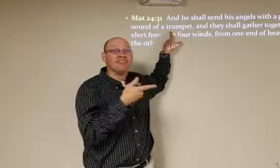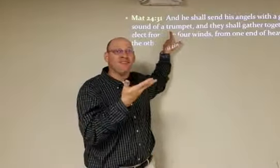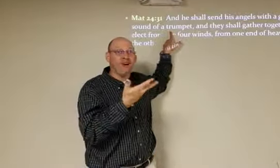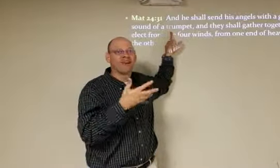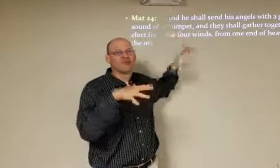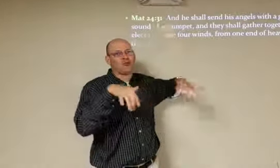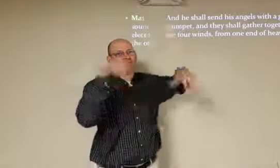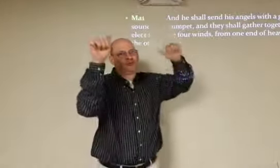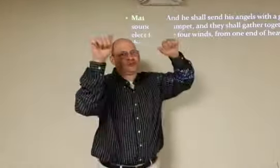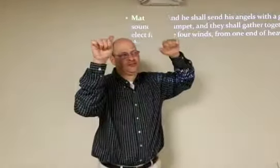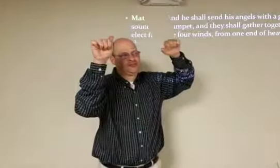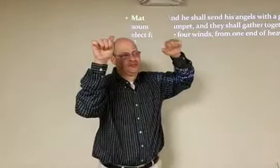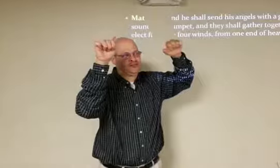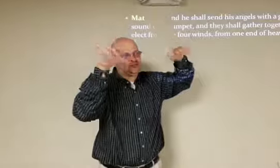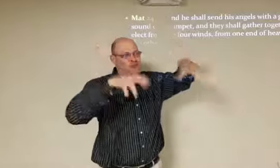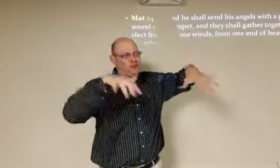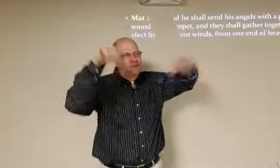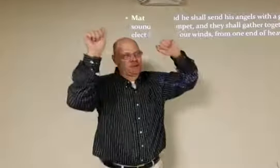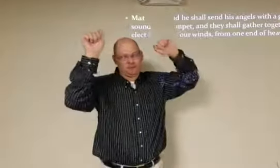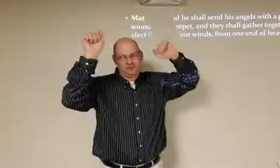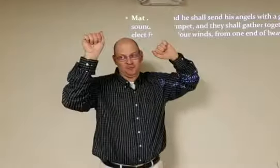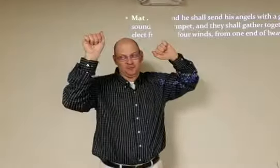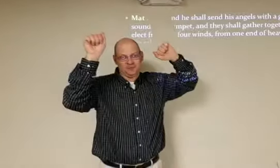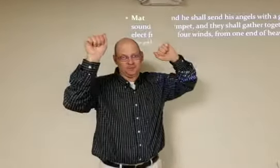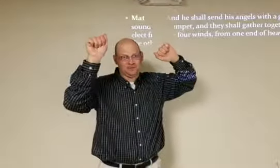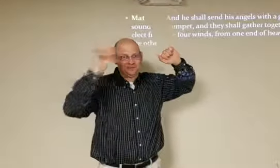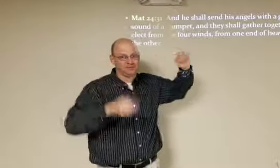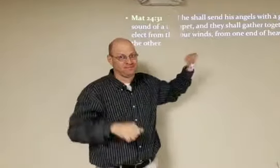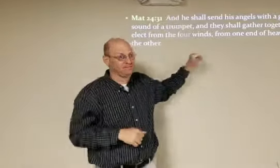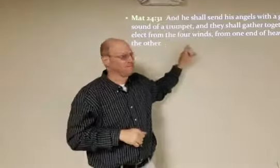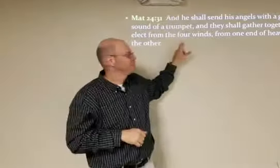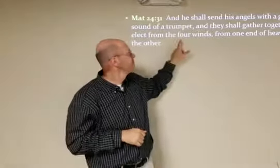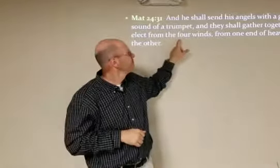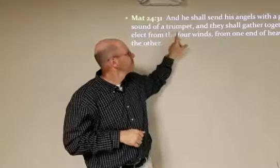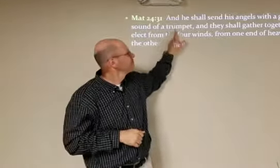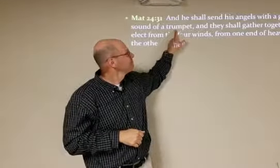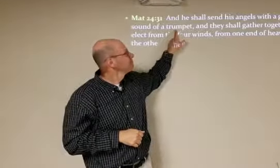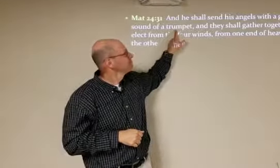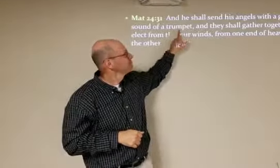So the trumpet is going to be the rapture.